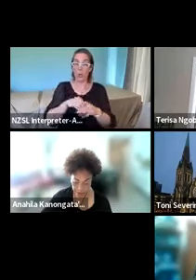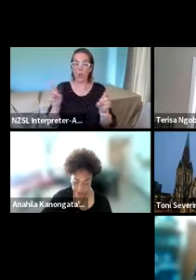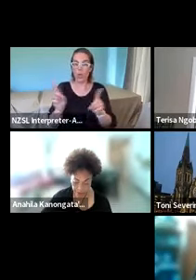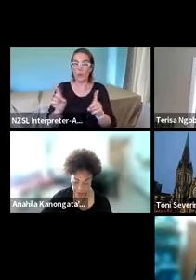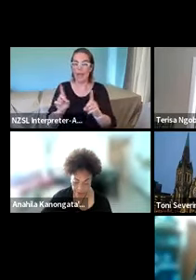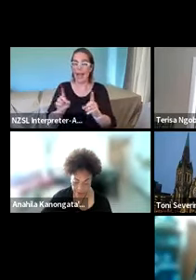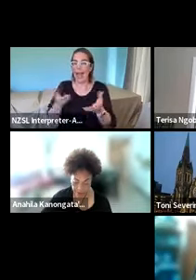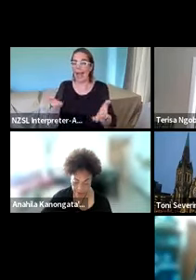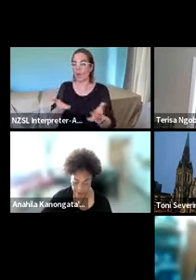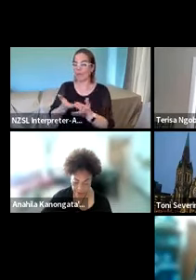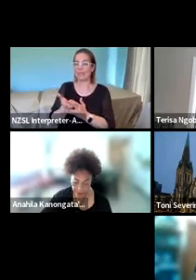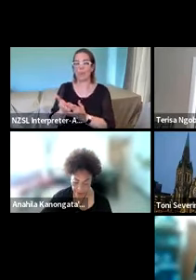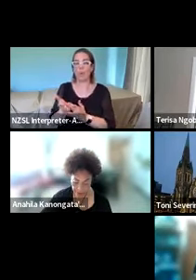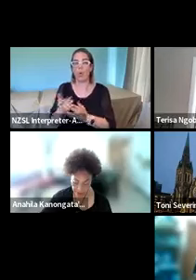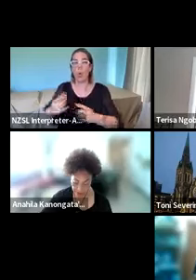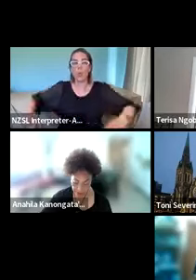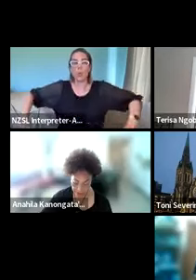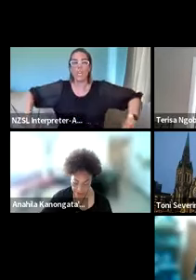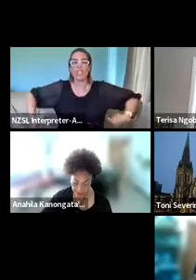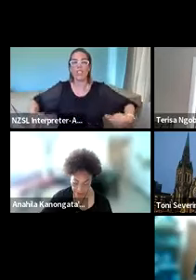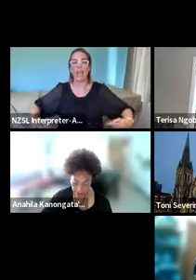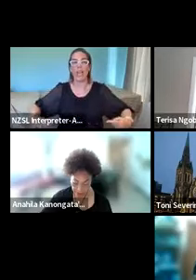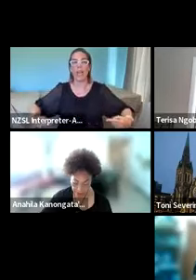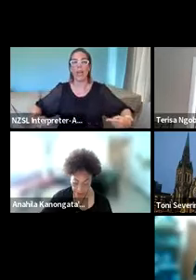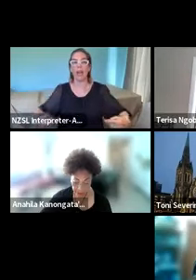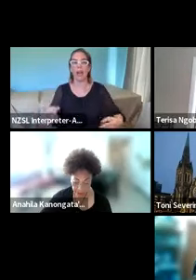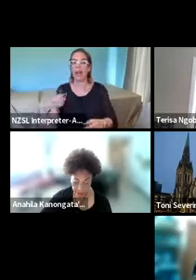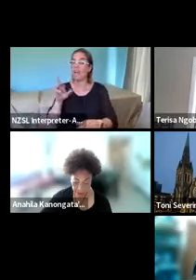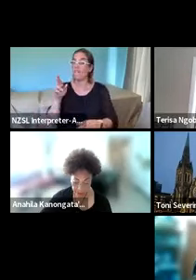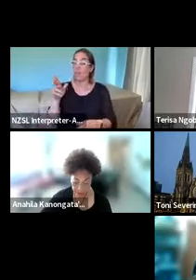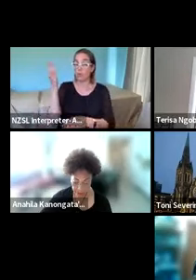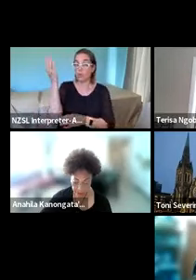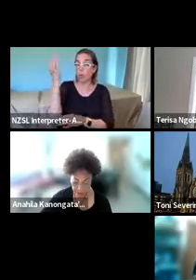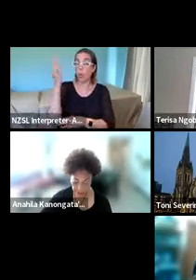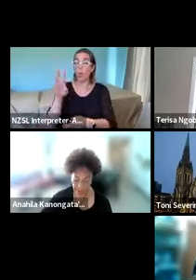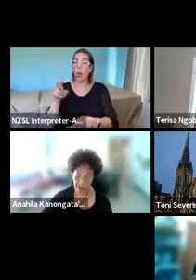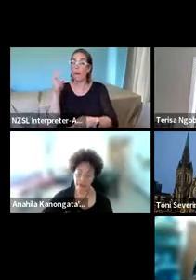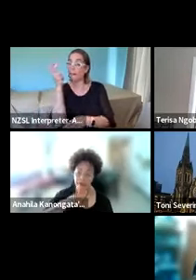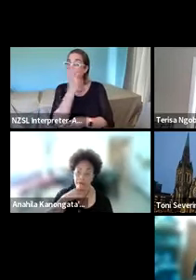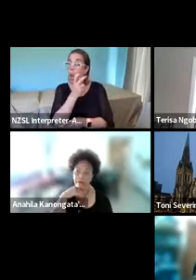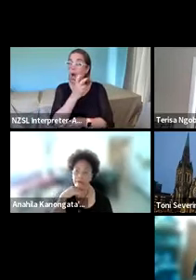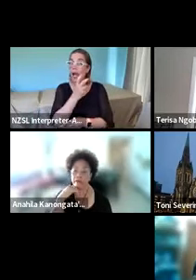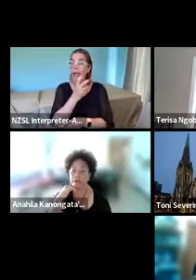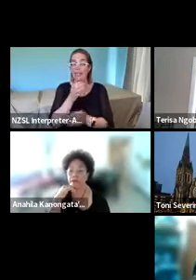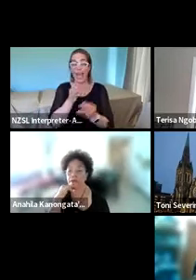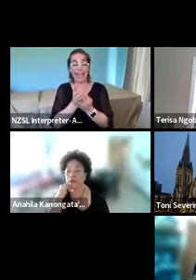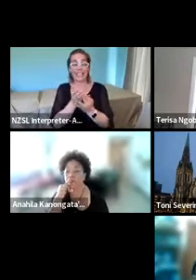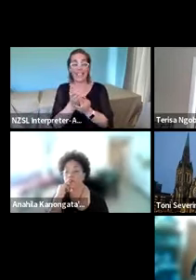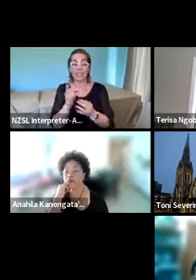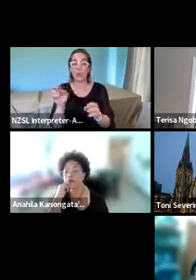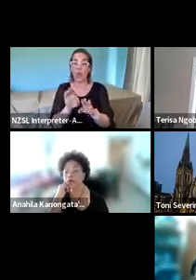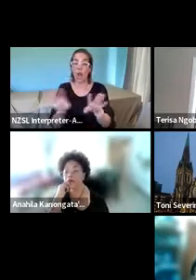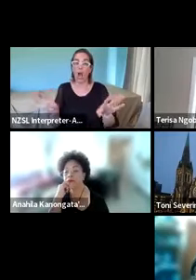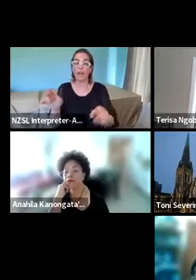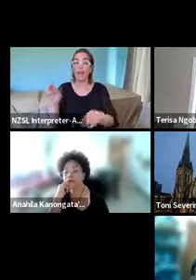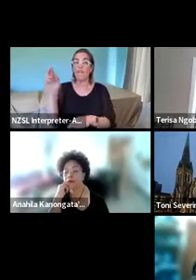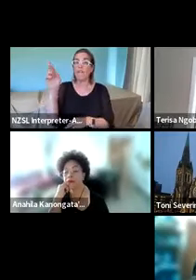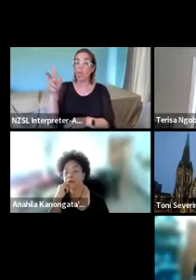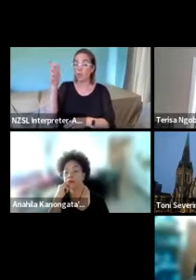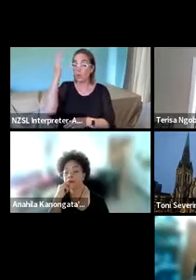for wheelchairs is this school, how accessible for a blind user is this school, how accessible for a deaf child is